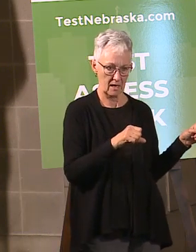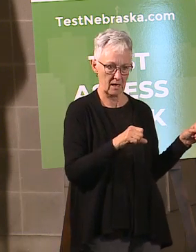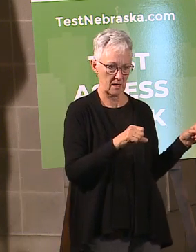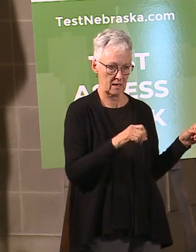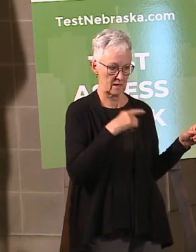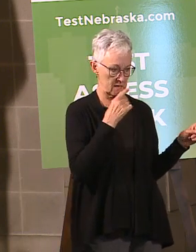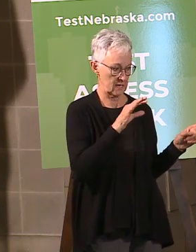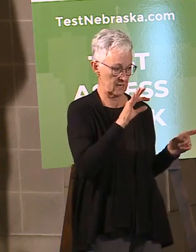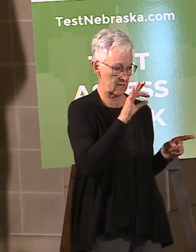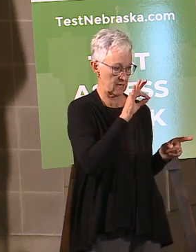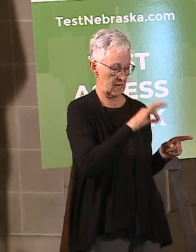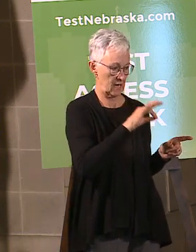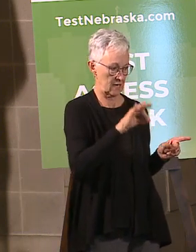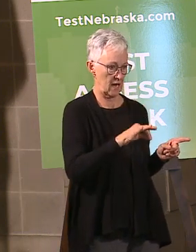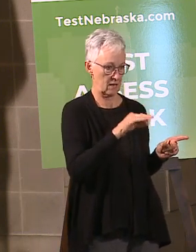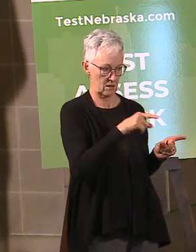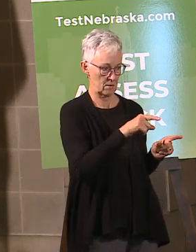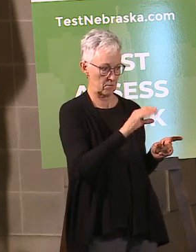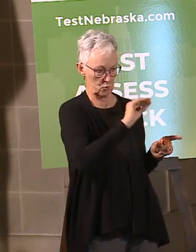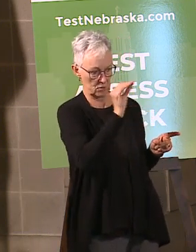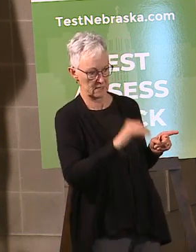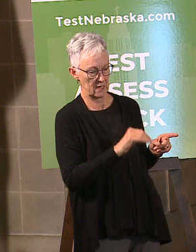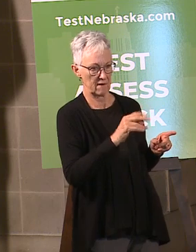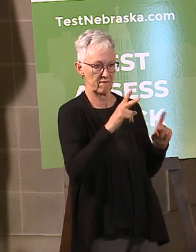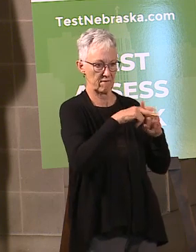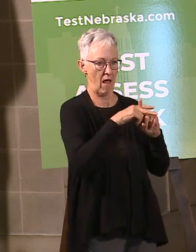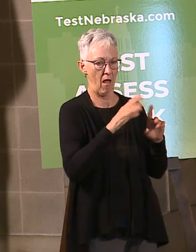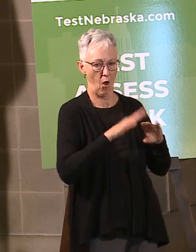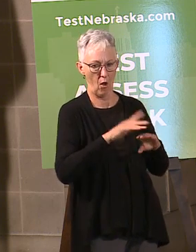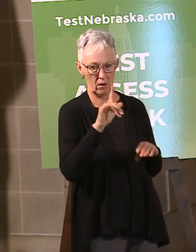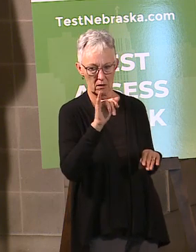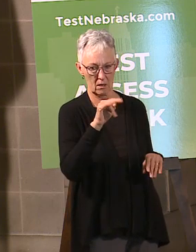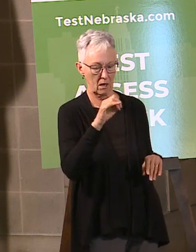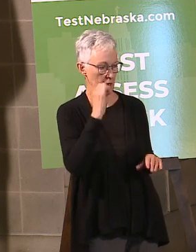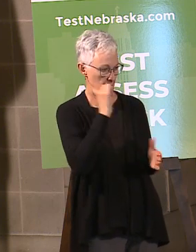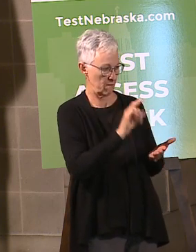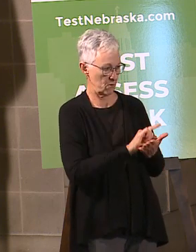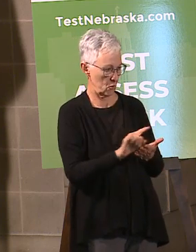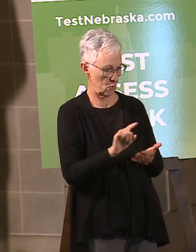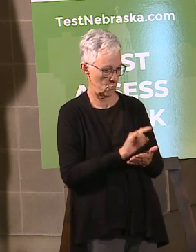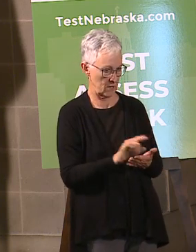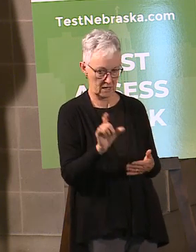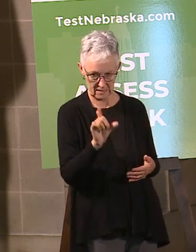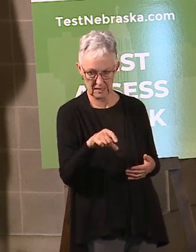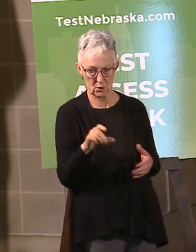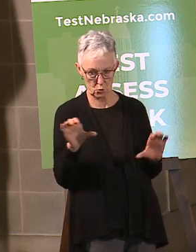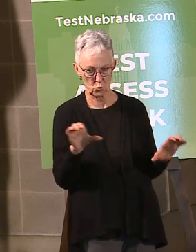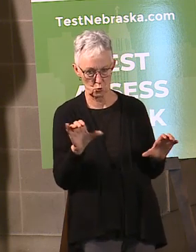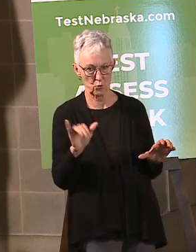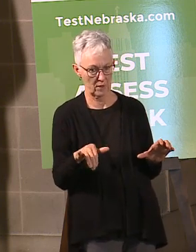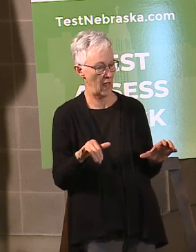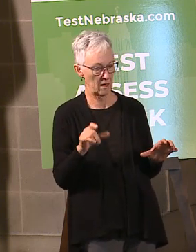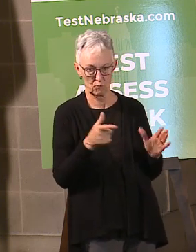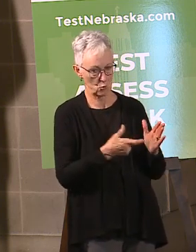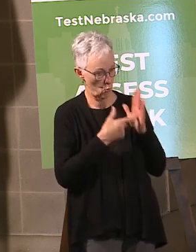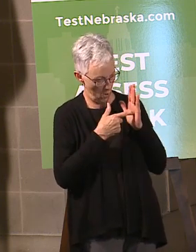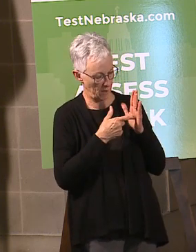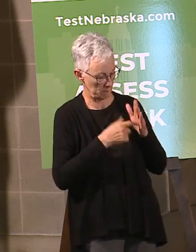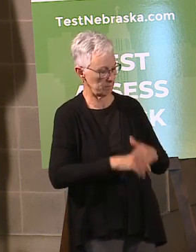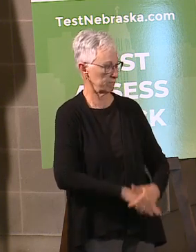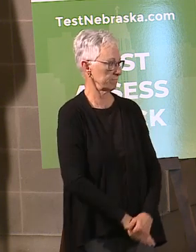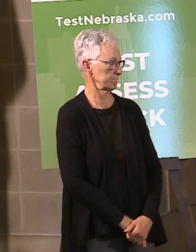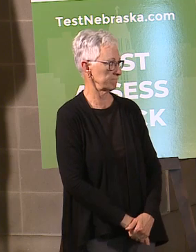99+ % of those are filed online every week. So they need to get out and do that. And then I had another question just a little bit ago